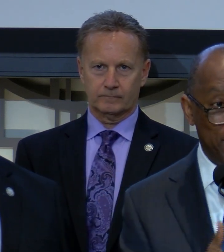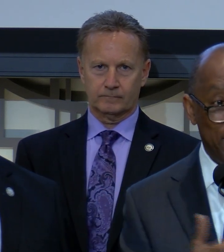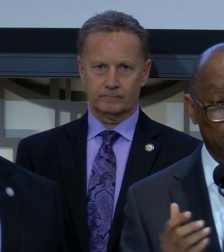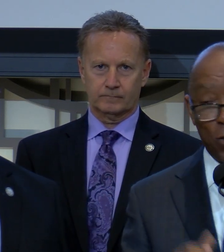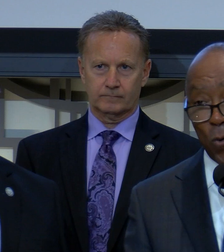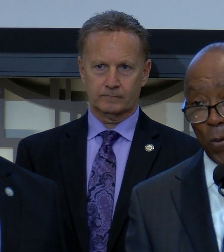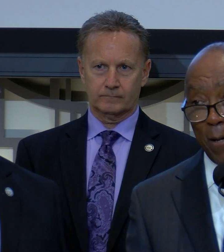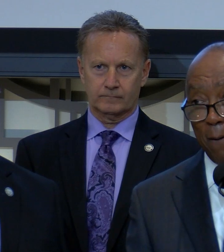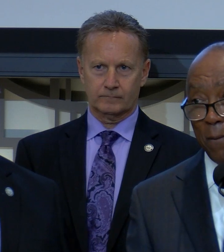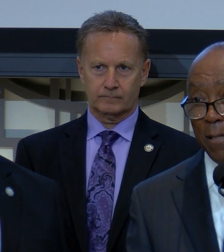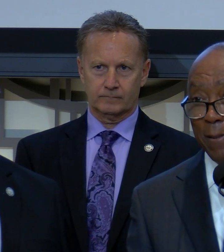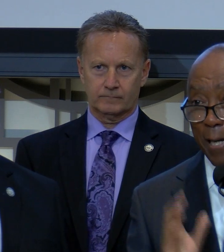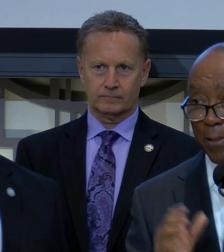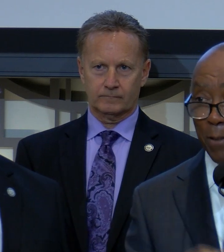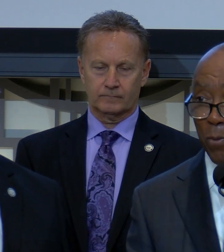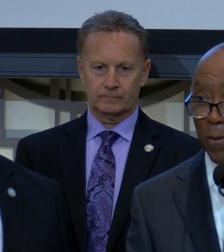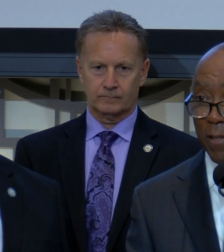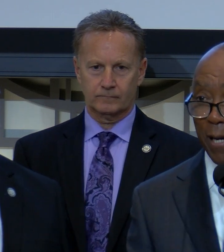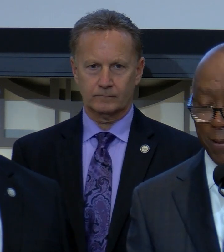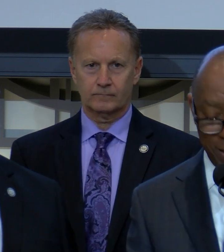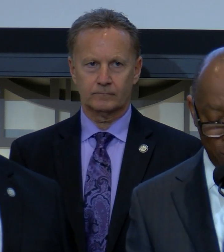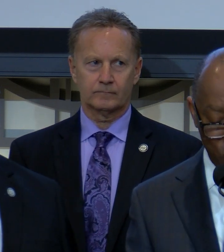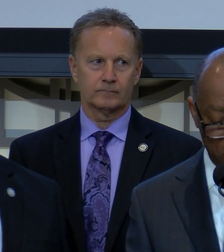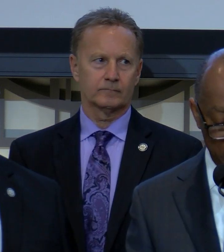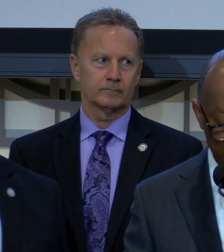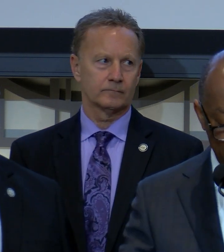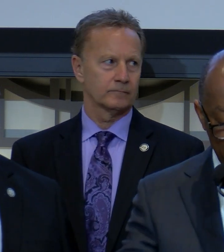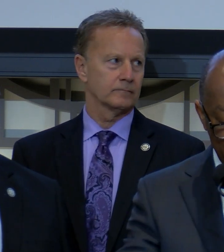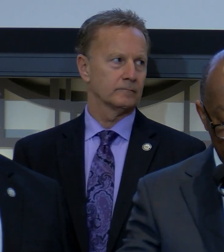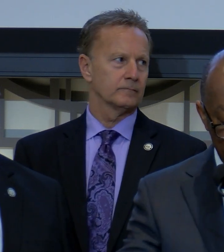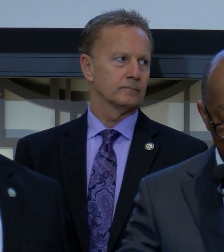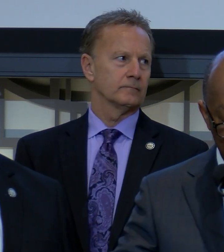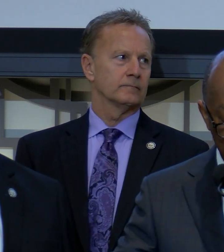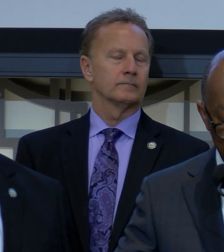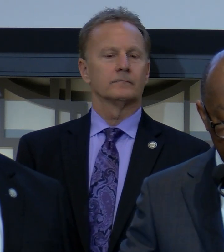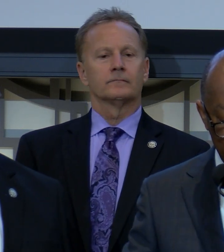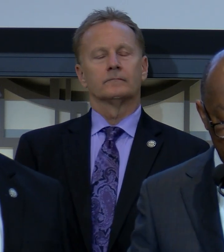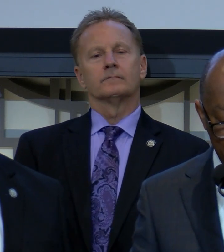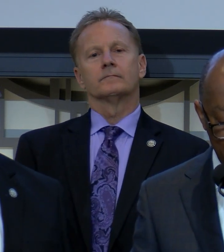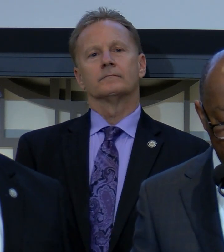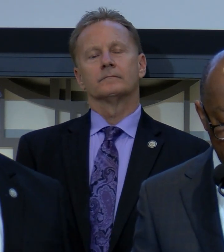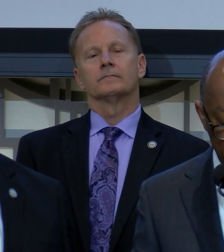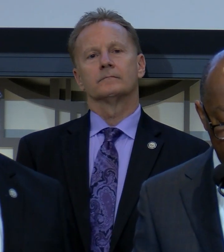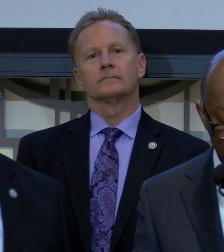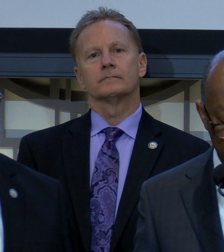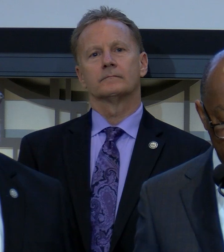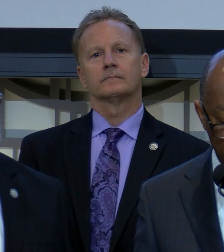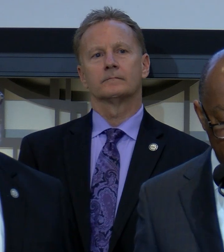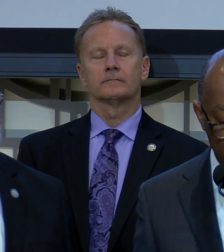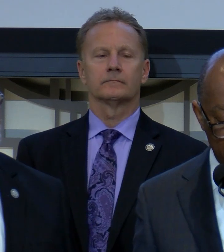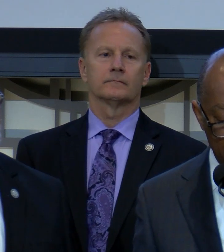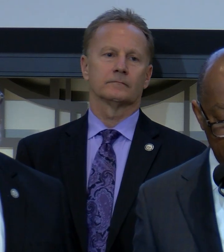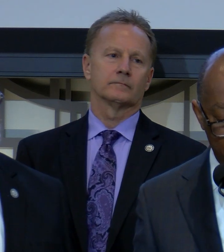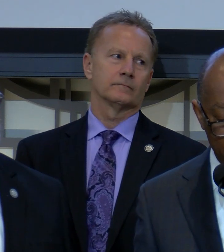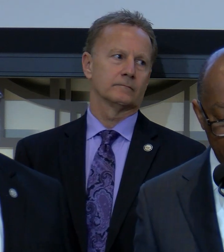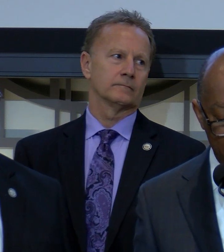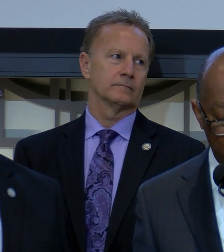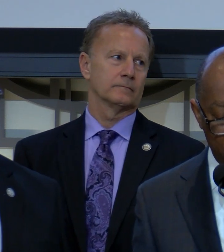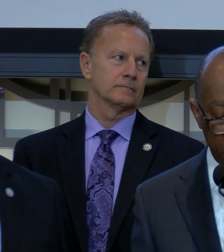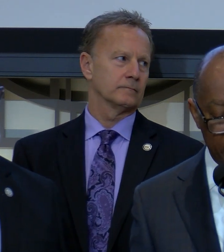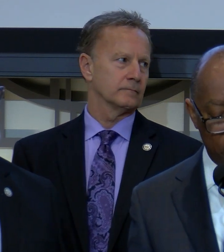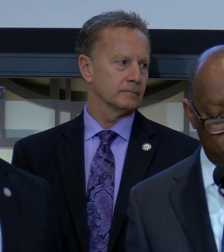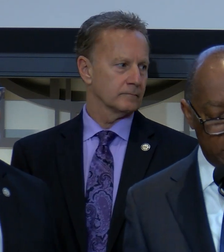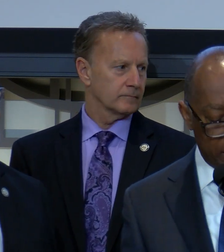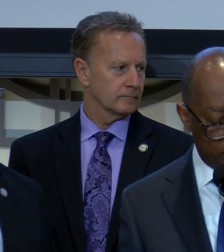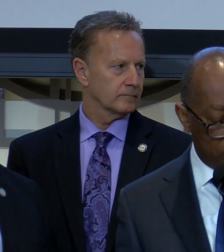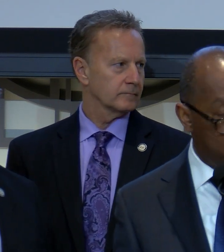hiring. So that's the point that I want to make. Having said that, let me now yield and let me bring up Clara Campbell